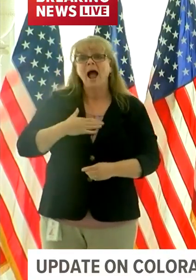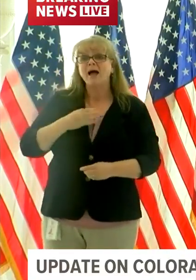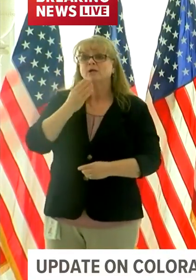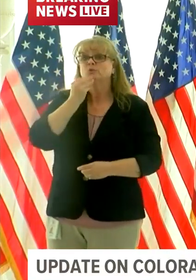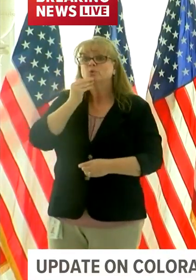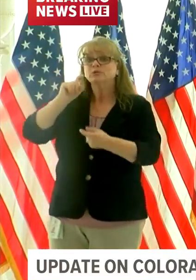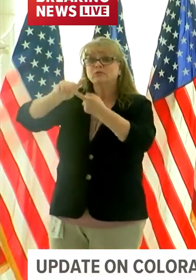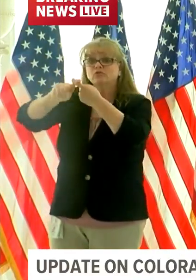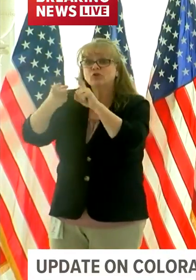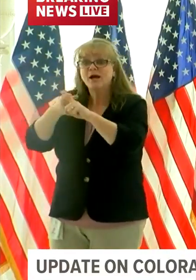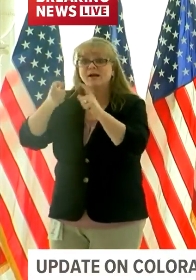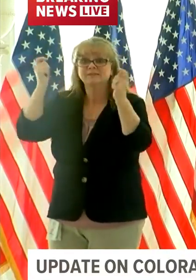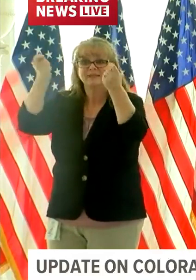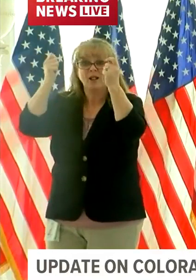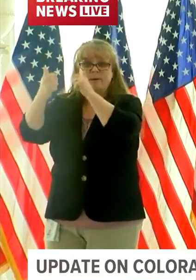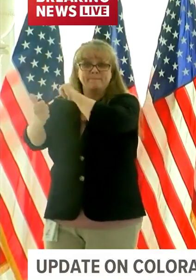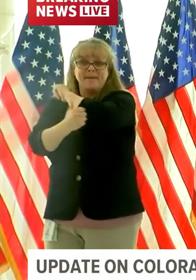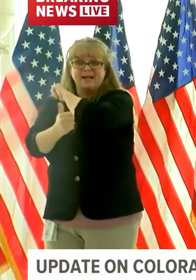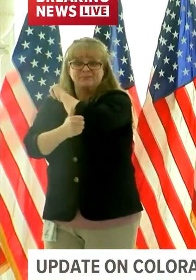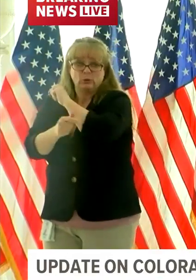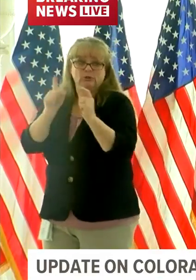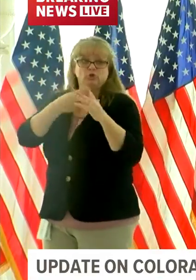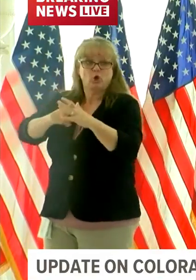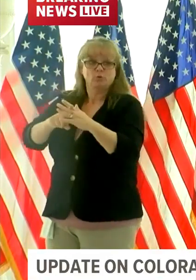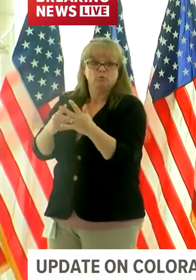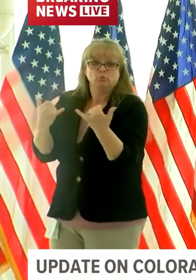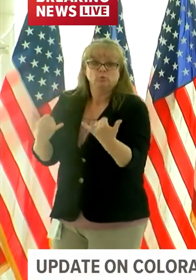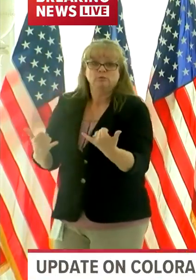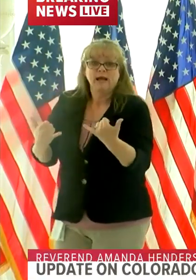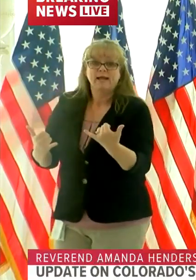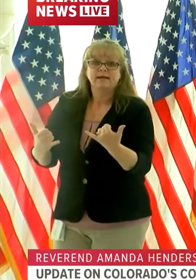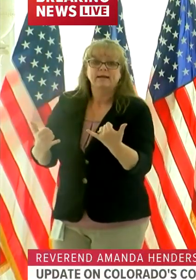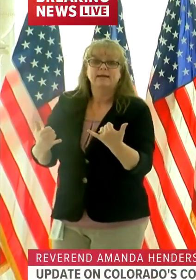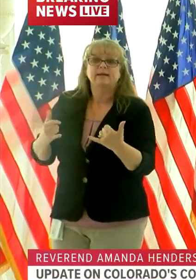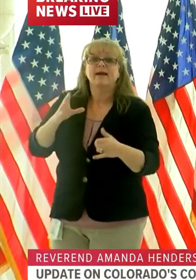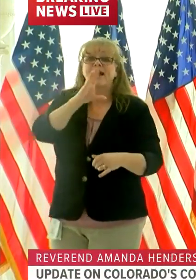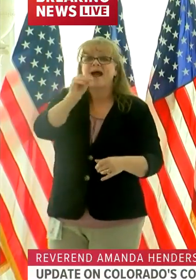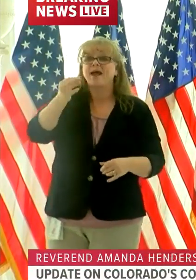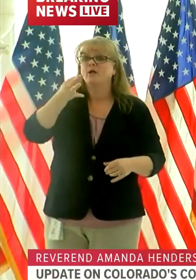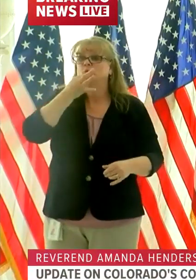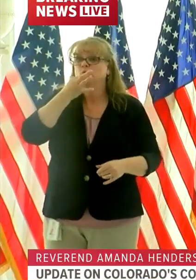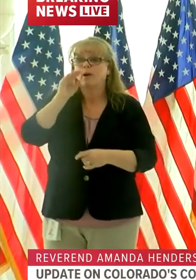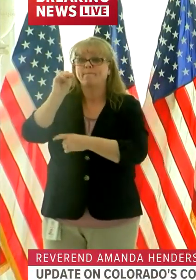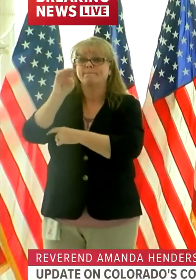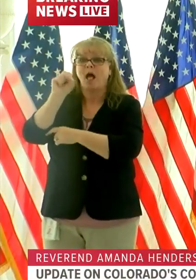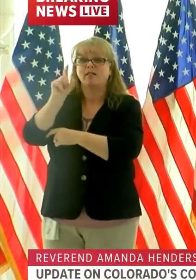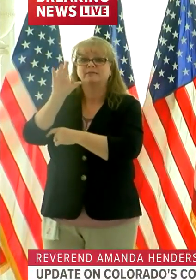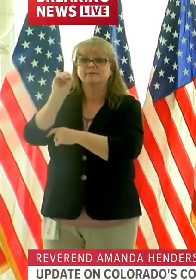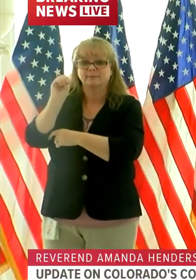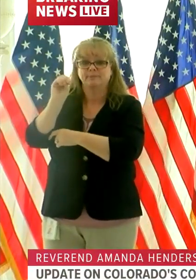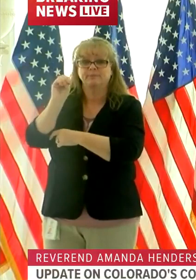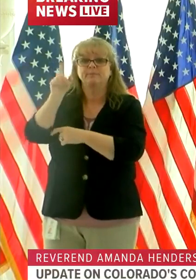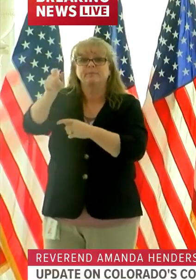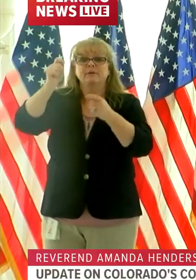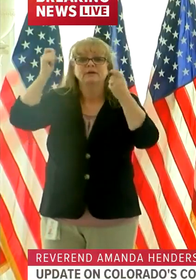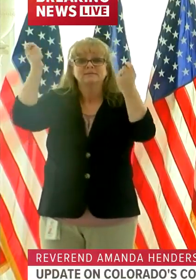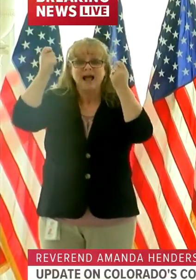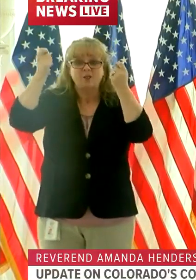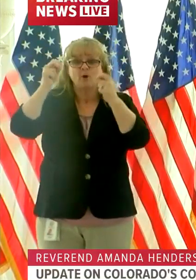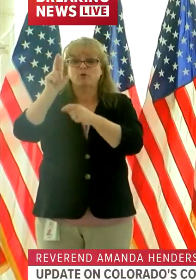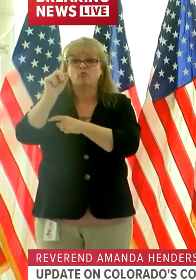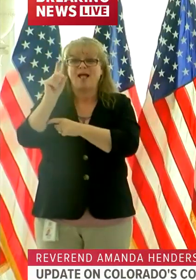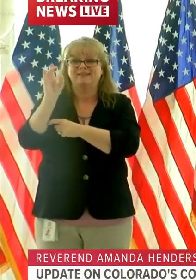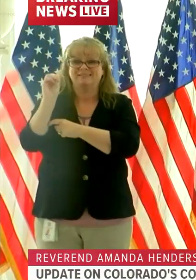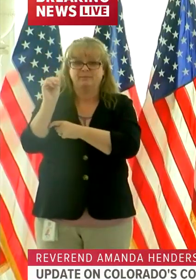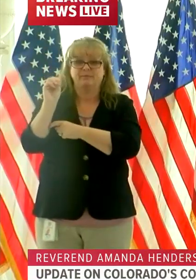preparing to begin Ramadan in a couple weeks, the month of fasting and honoring their connection to God. This is